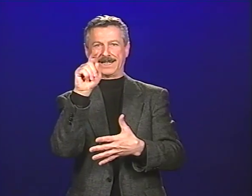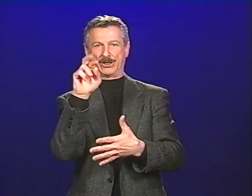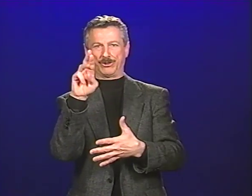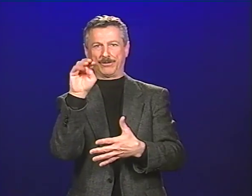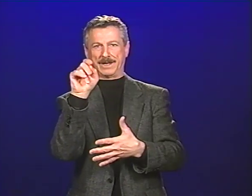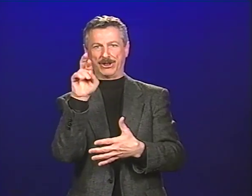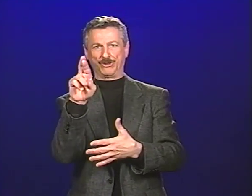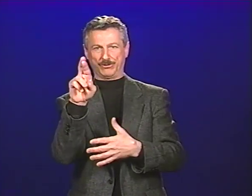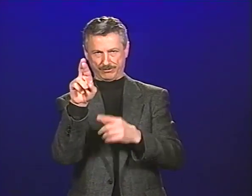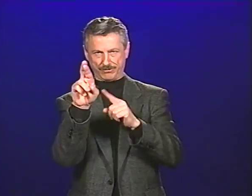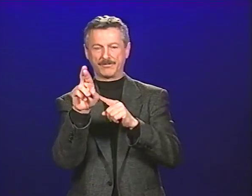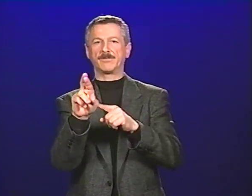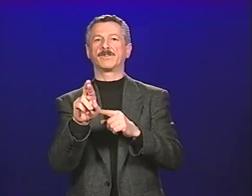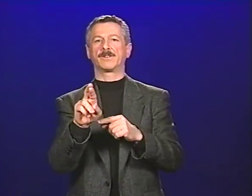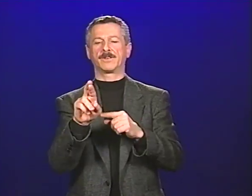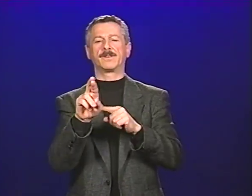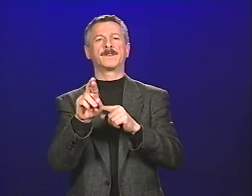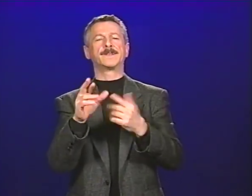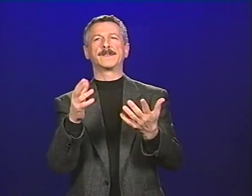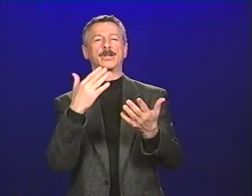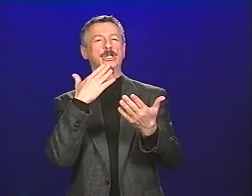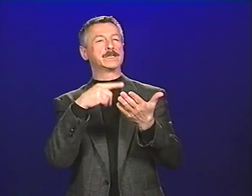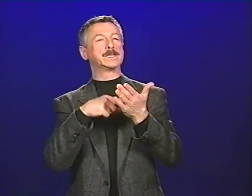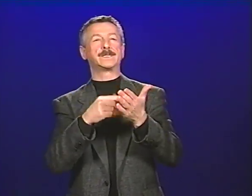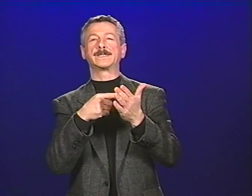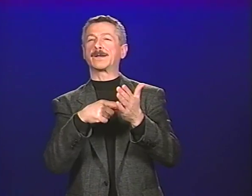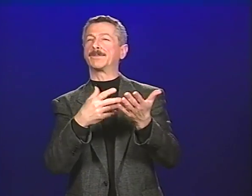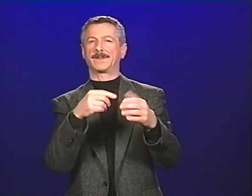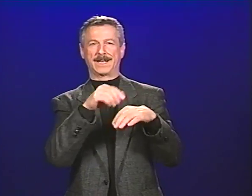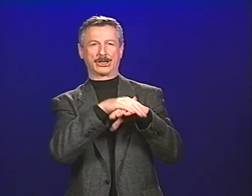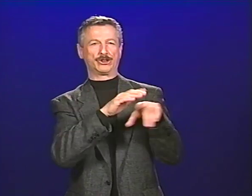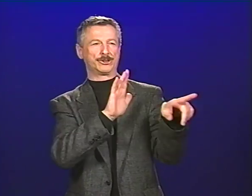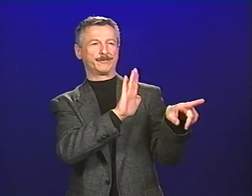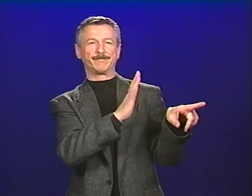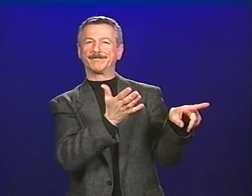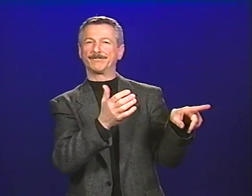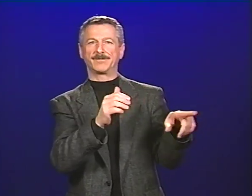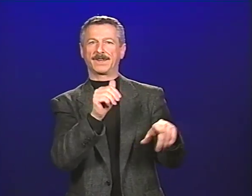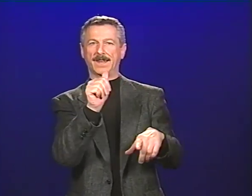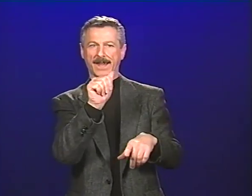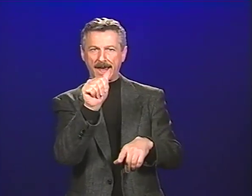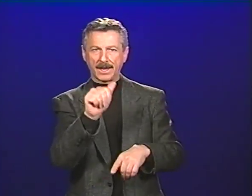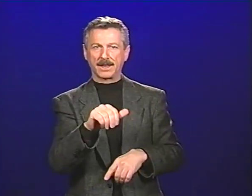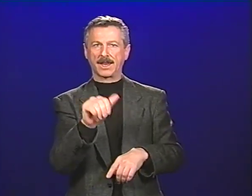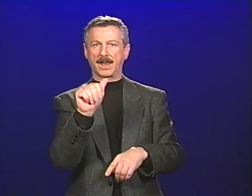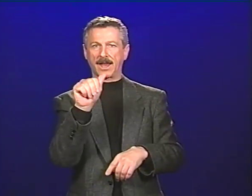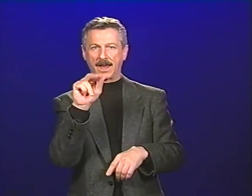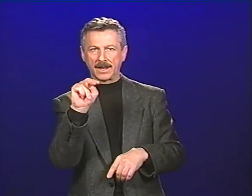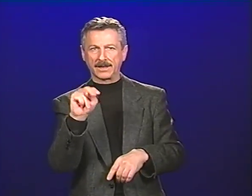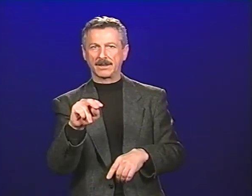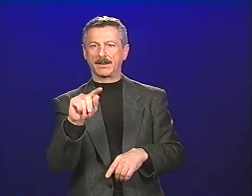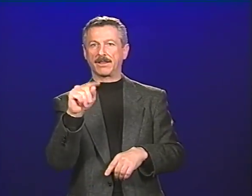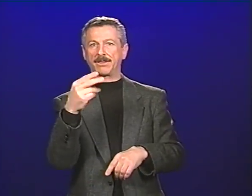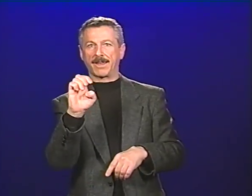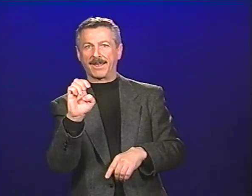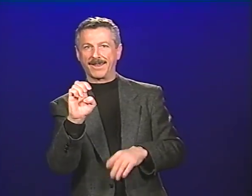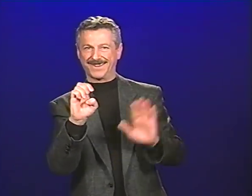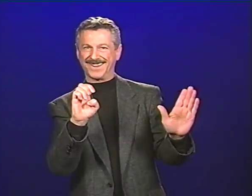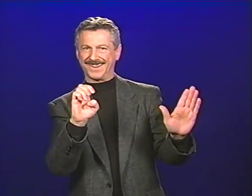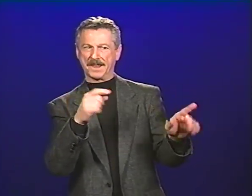The first category we'll be looking at is determiners. In English, words such as a, an, and the